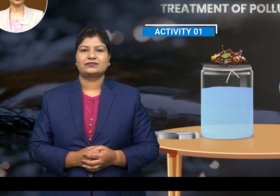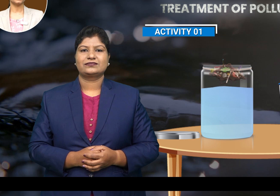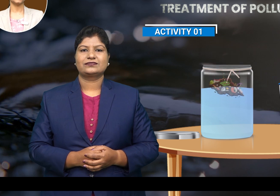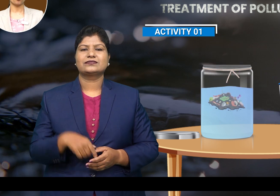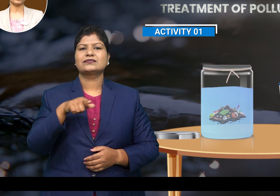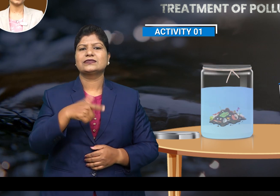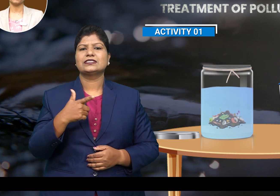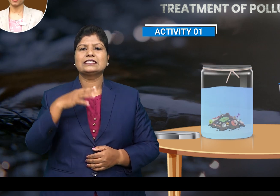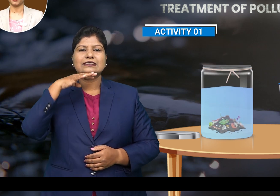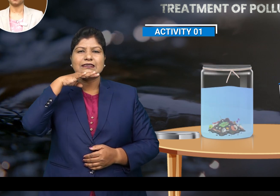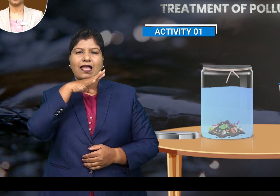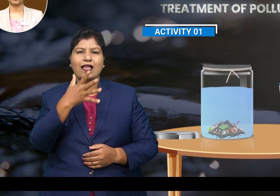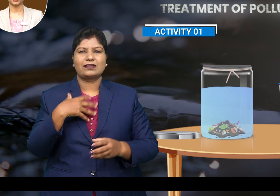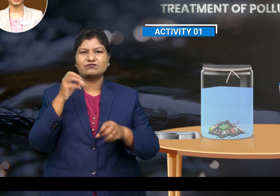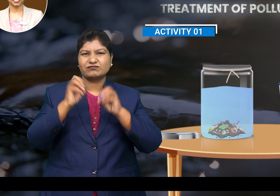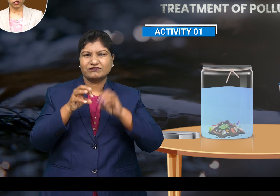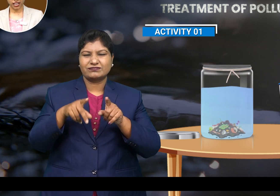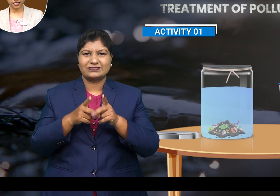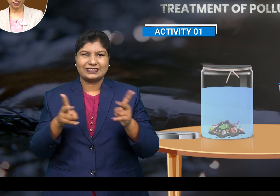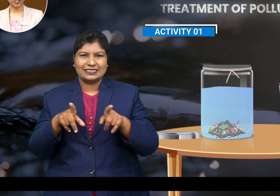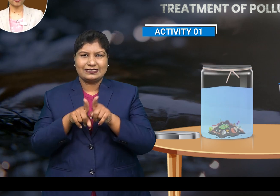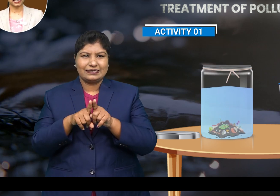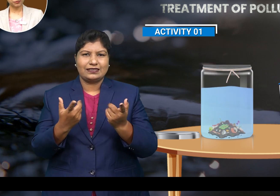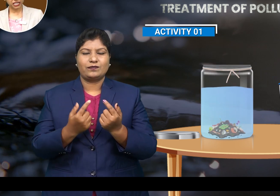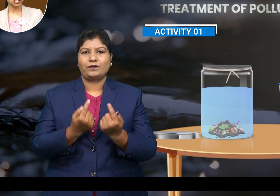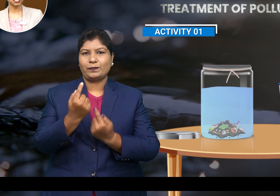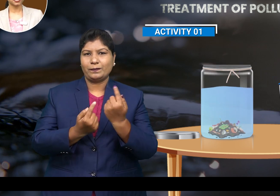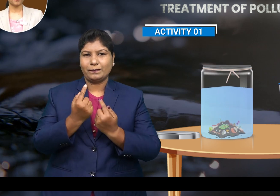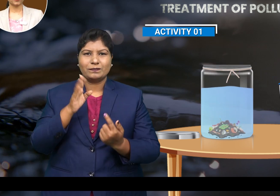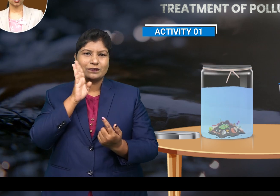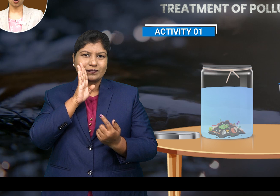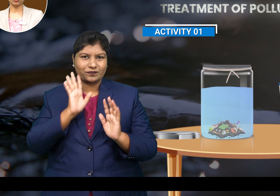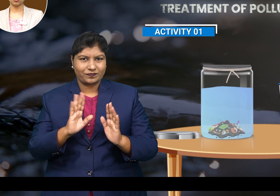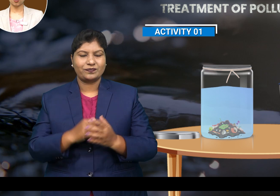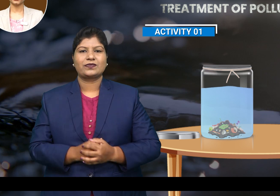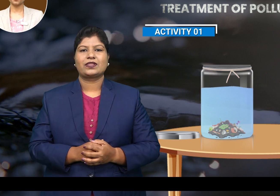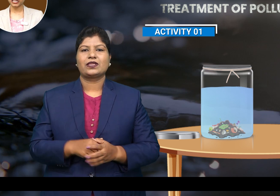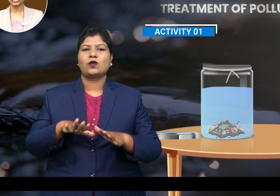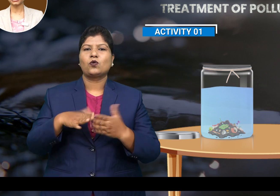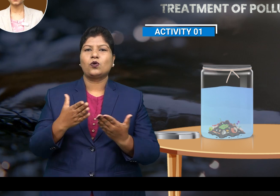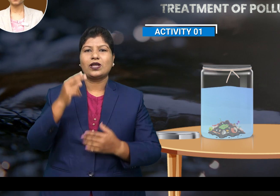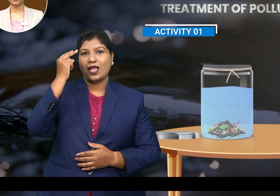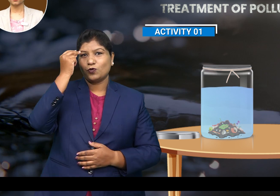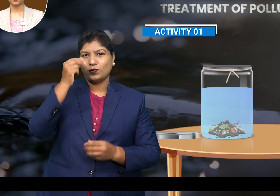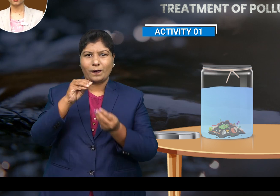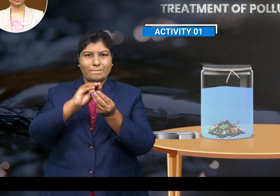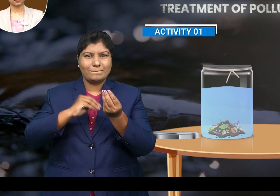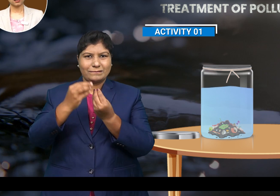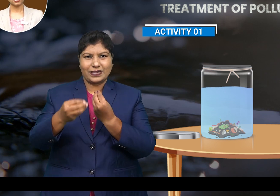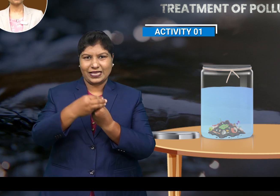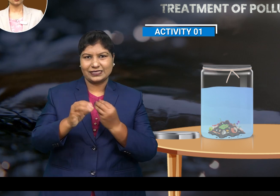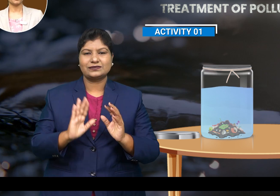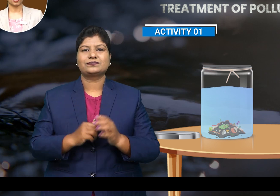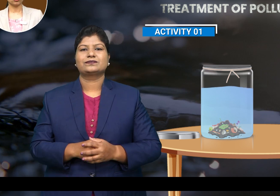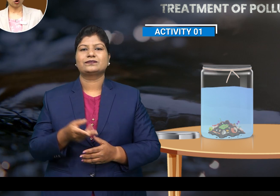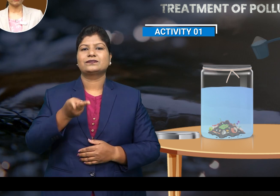Add some dirty organic matter such as grass pieces or orange peels,